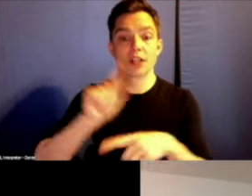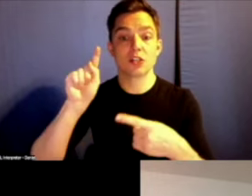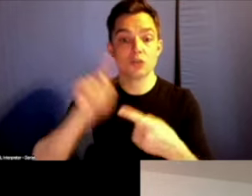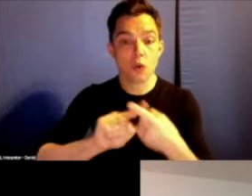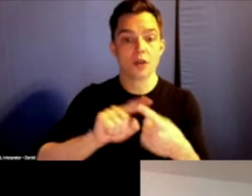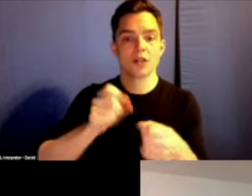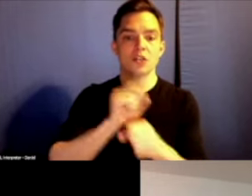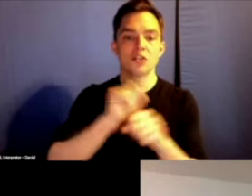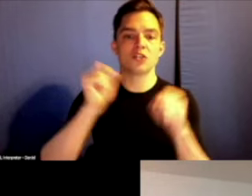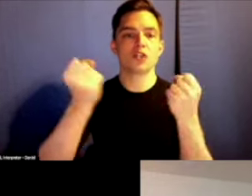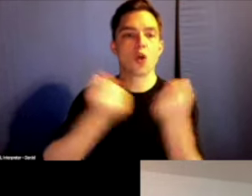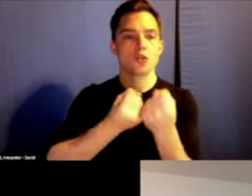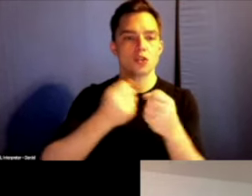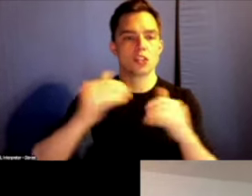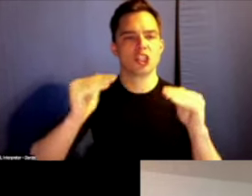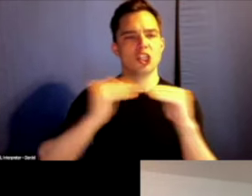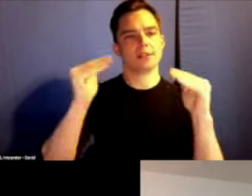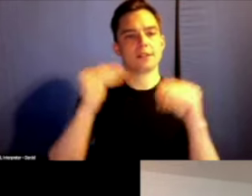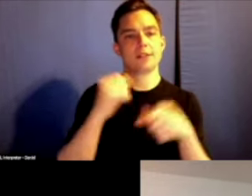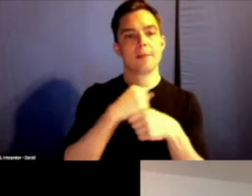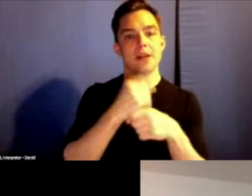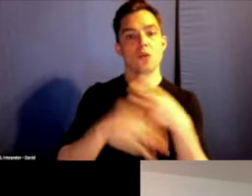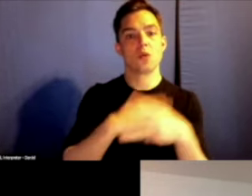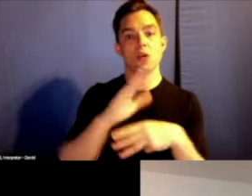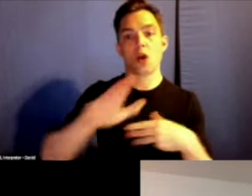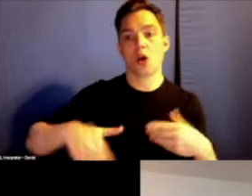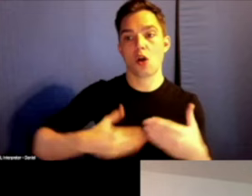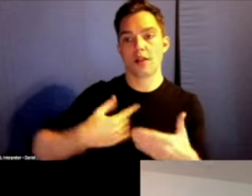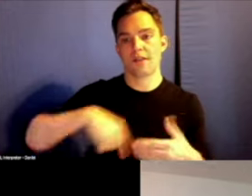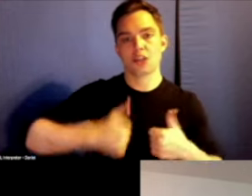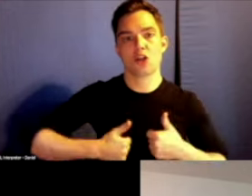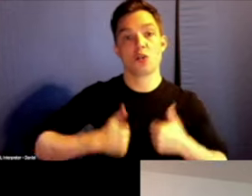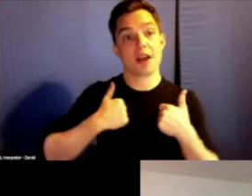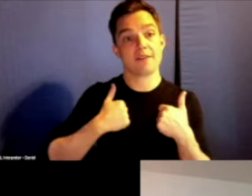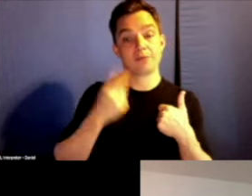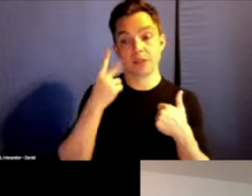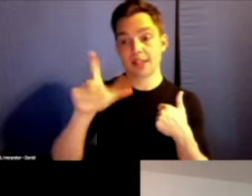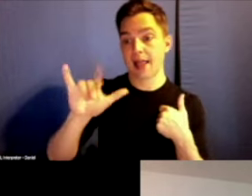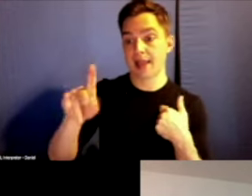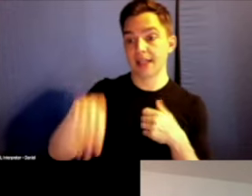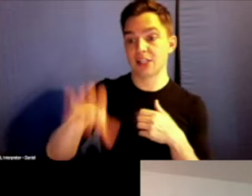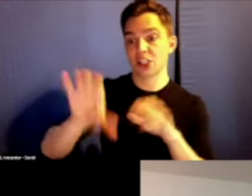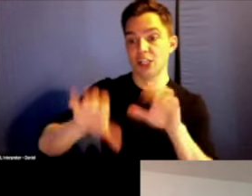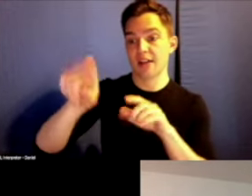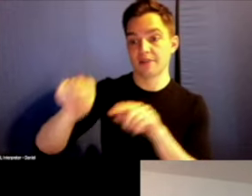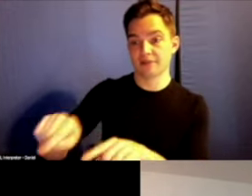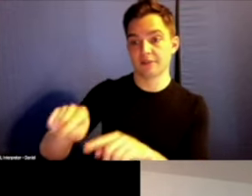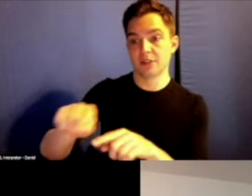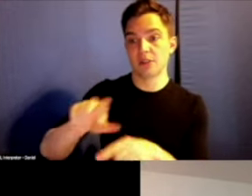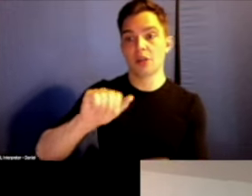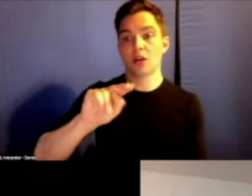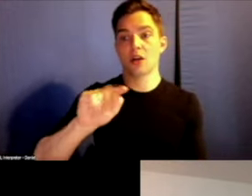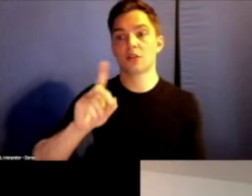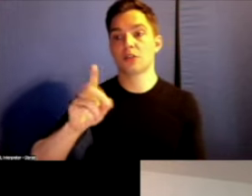justice and creating a world where we all thrive. You can see a link in the chat. Andre